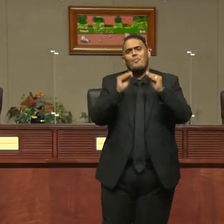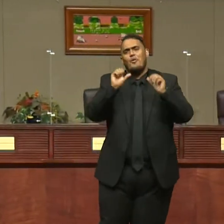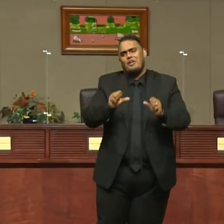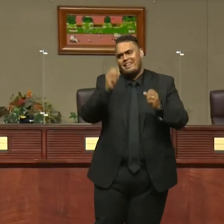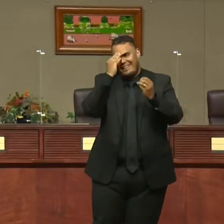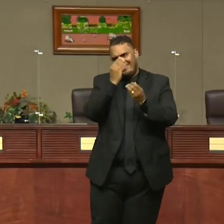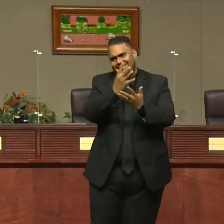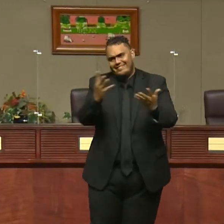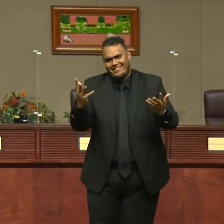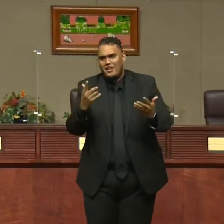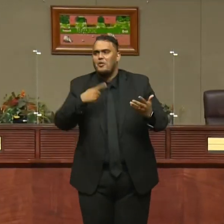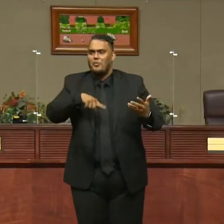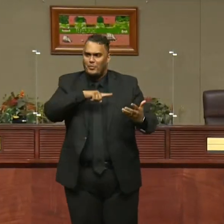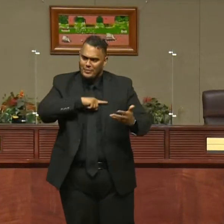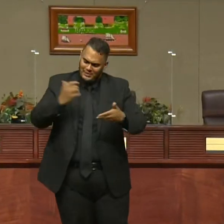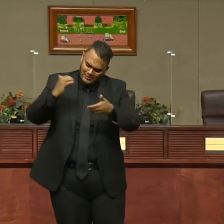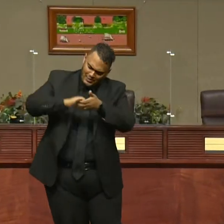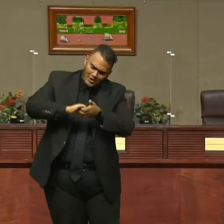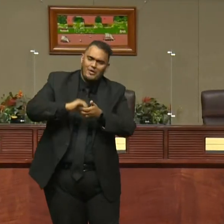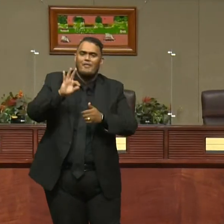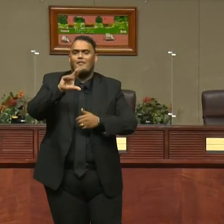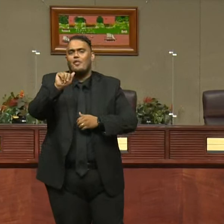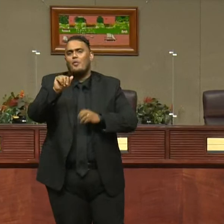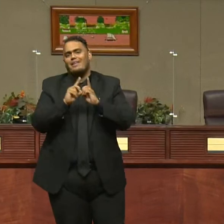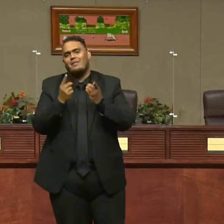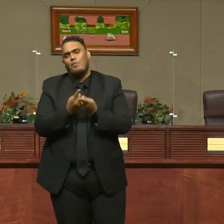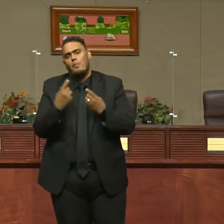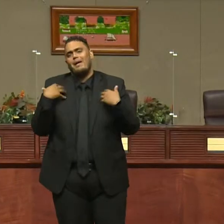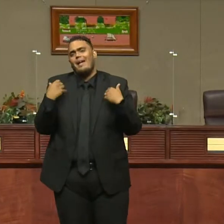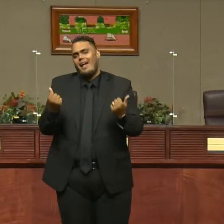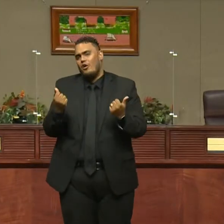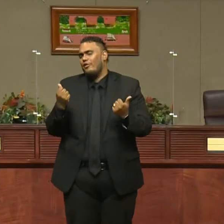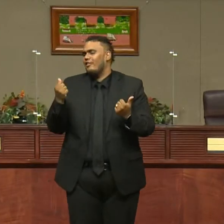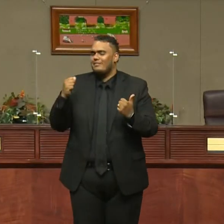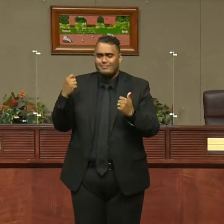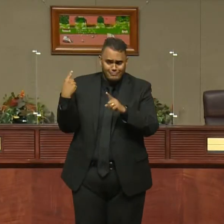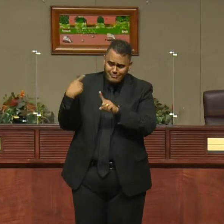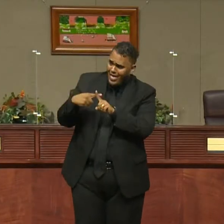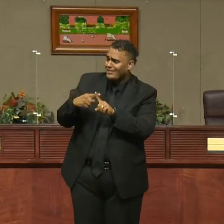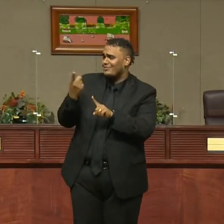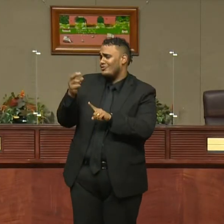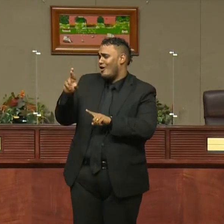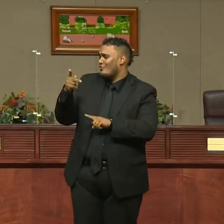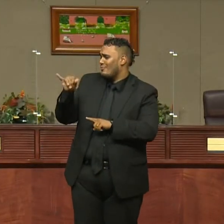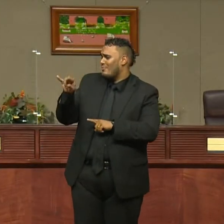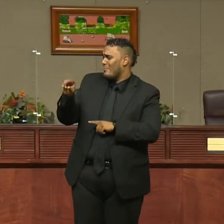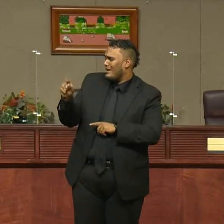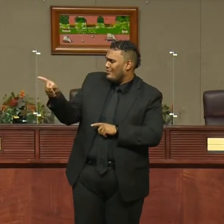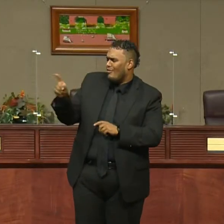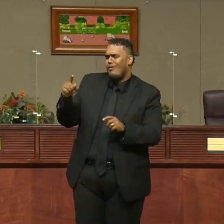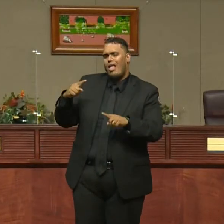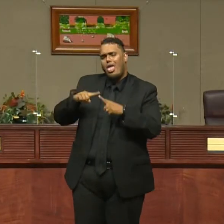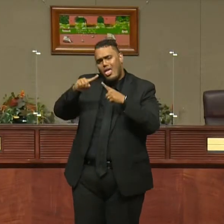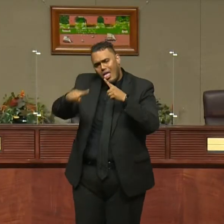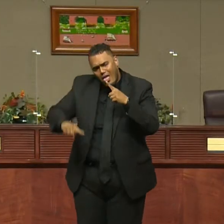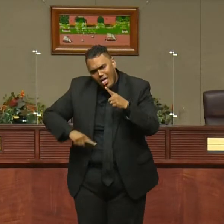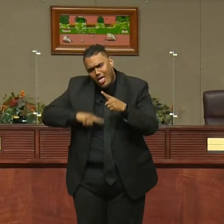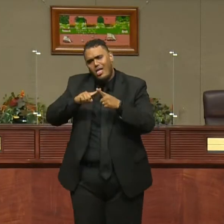been working with the Florida Department of Health in Orange County and Dr. Pino's team all year. Anything we can do to